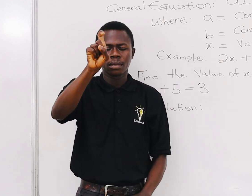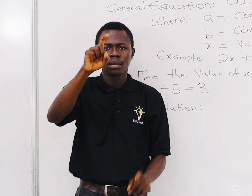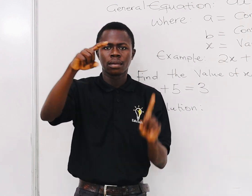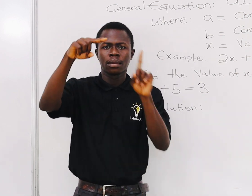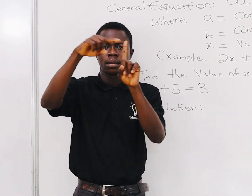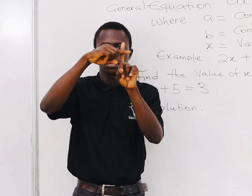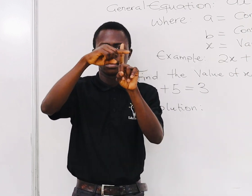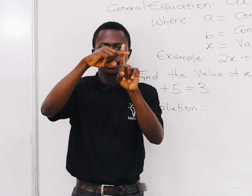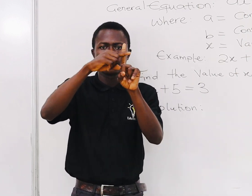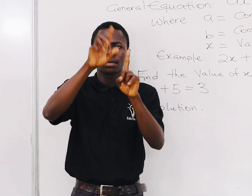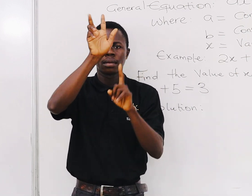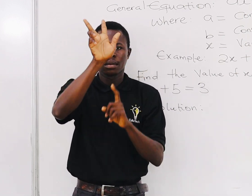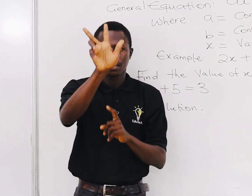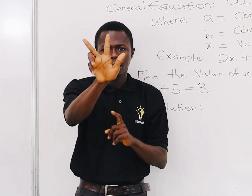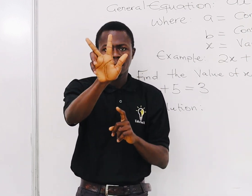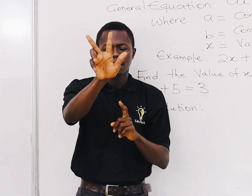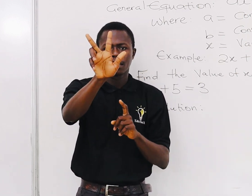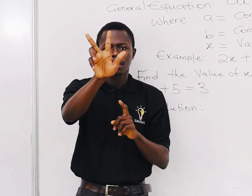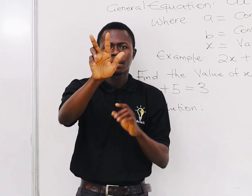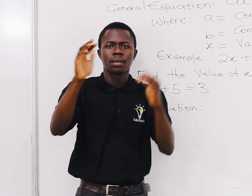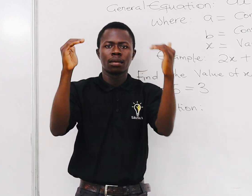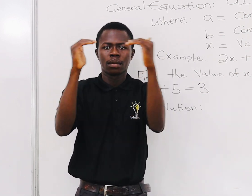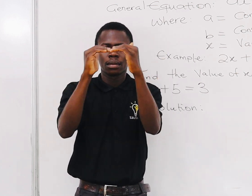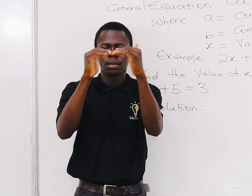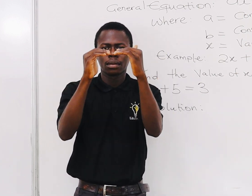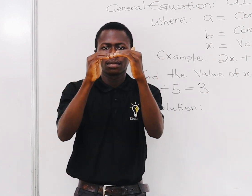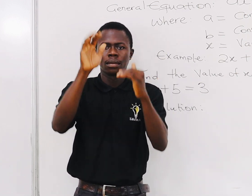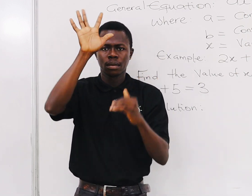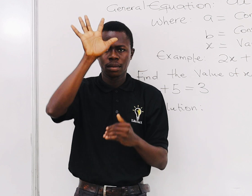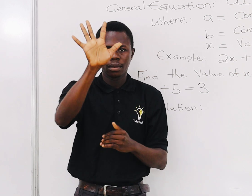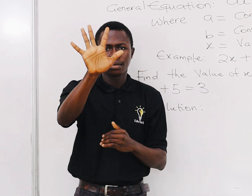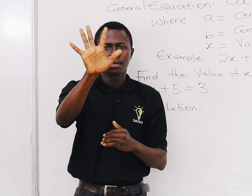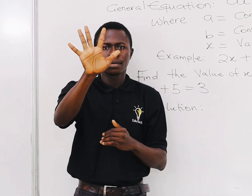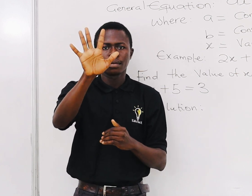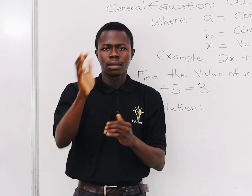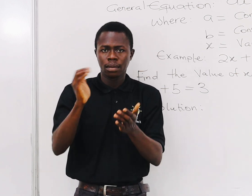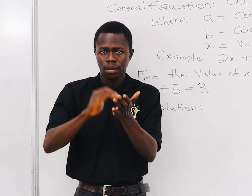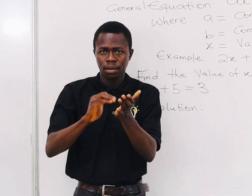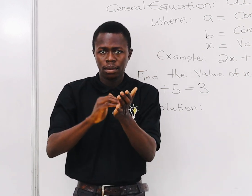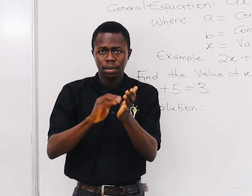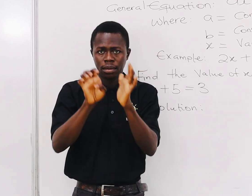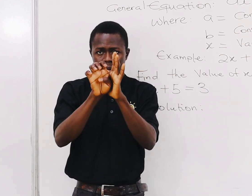2x plus 3 equals 5. Again,